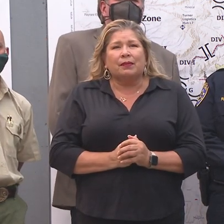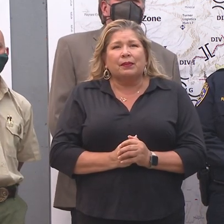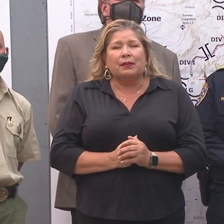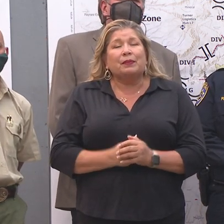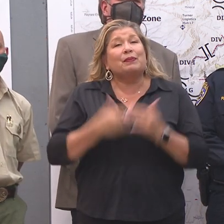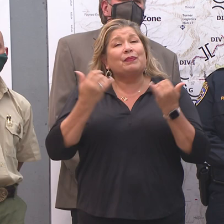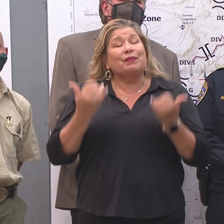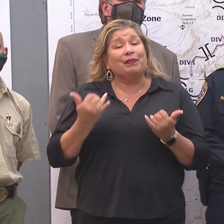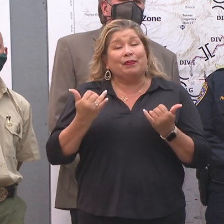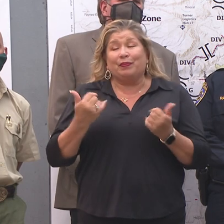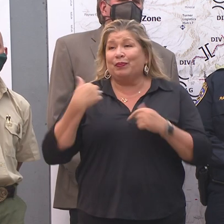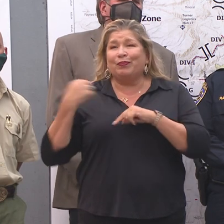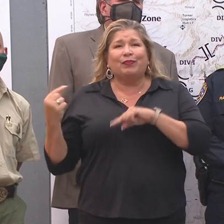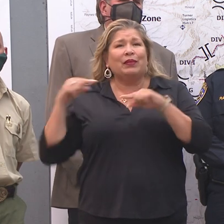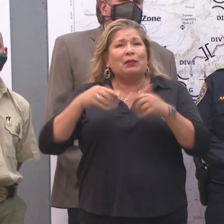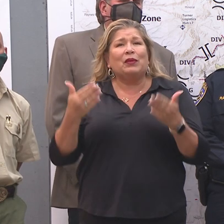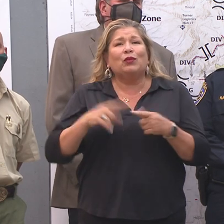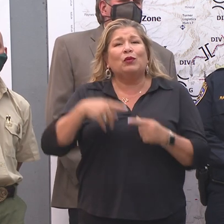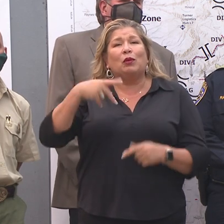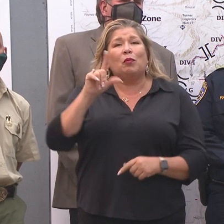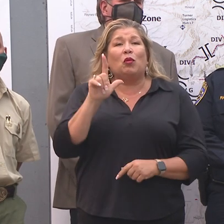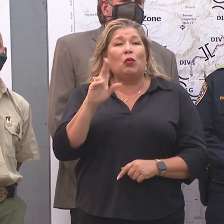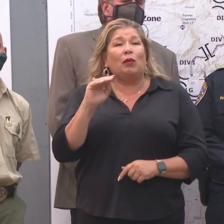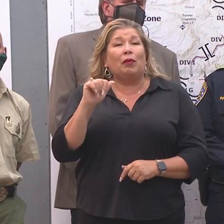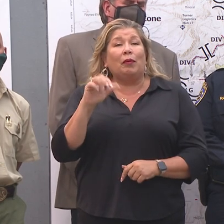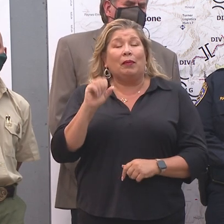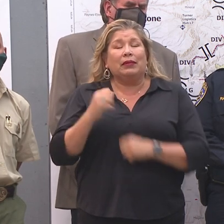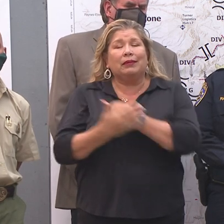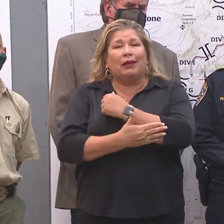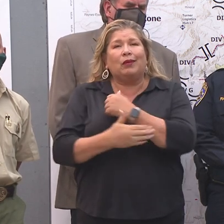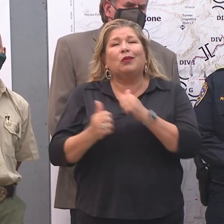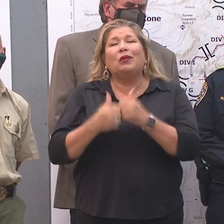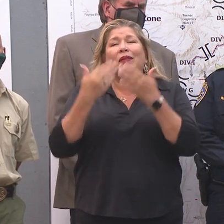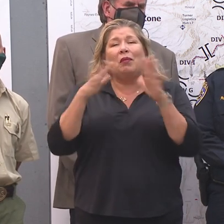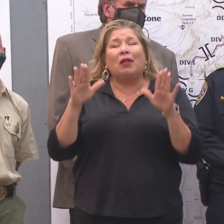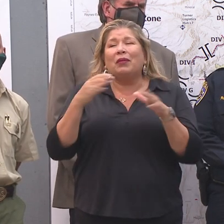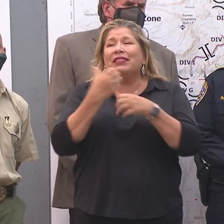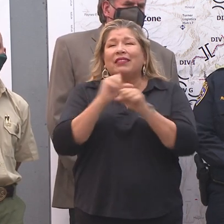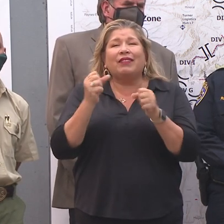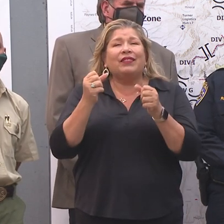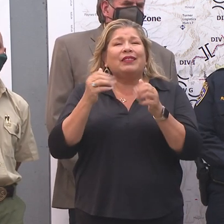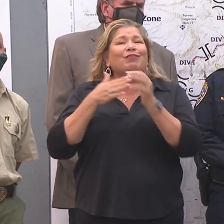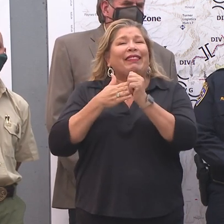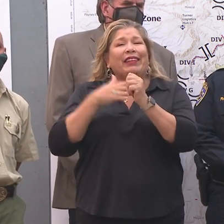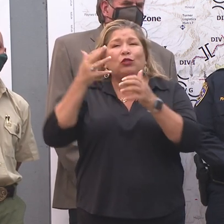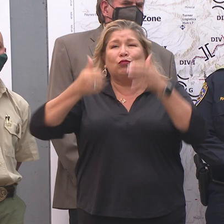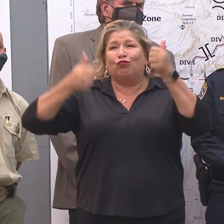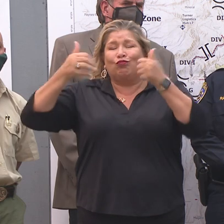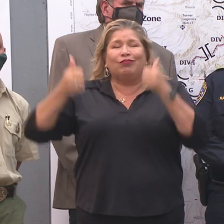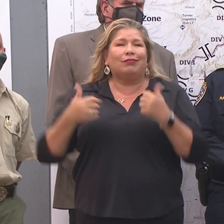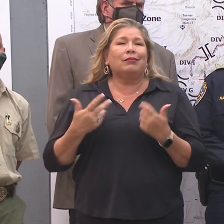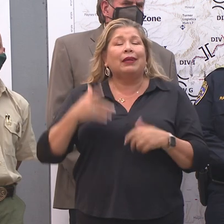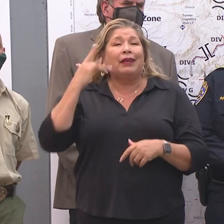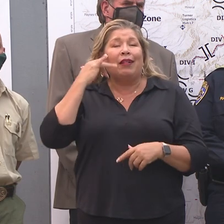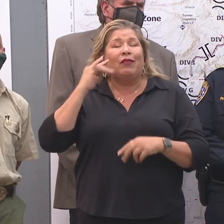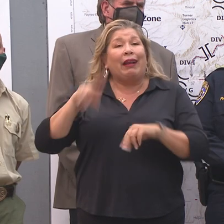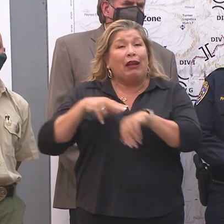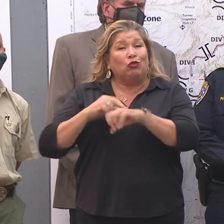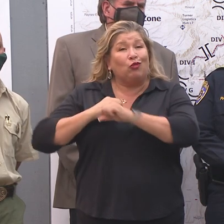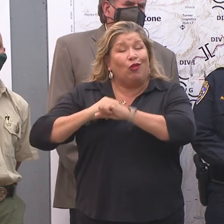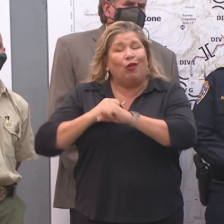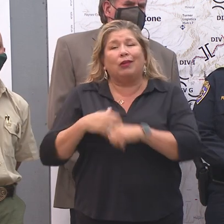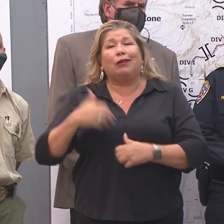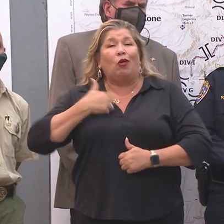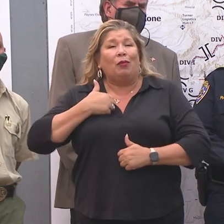Today, we are up here in Plumas County with the state public safety leadership from the California National Guard, from Cal Fire,